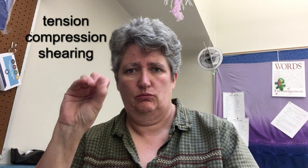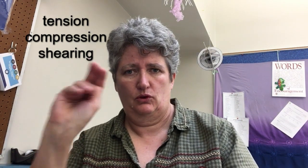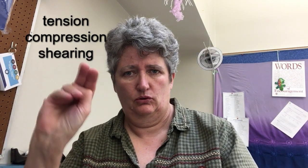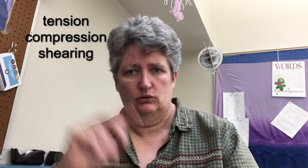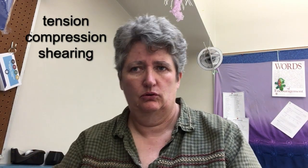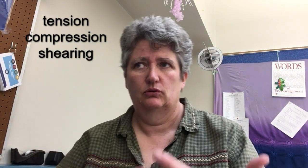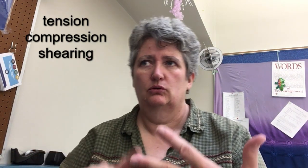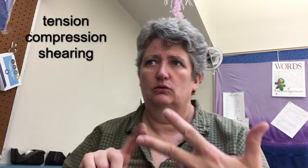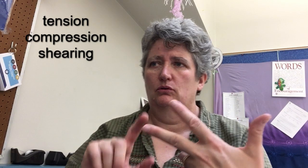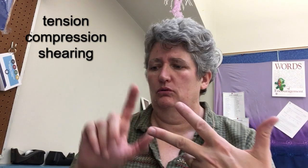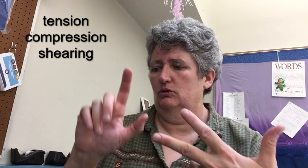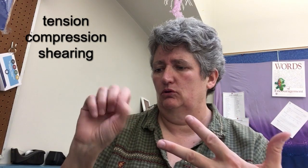compression,